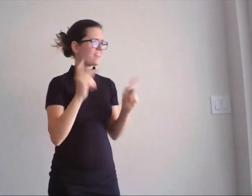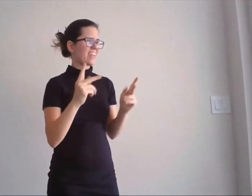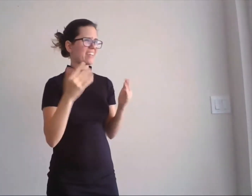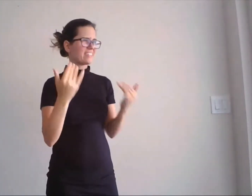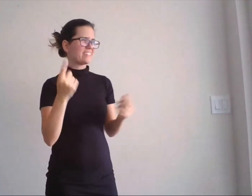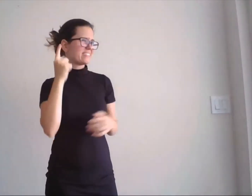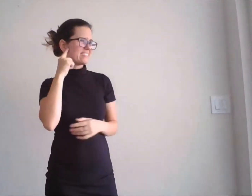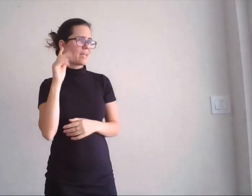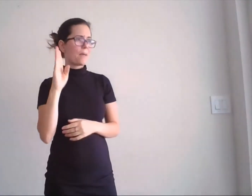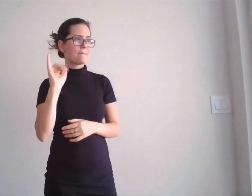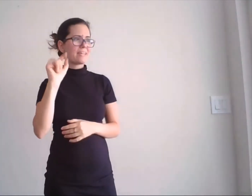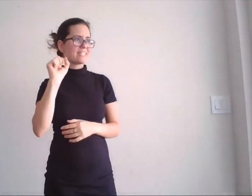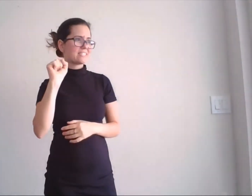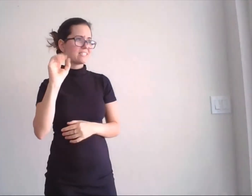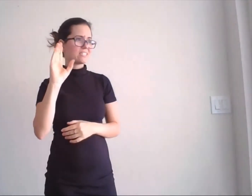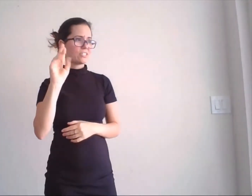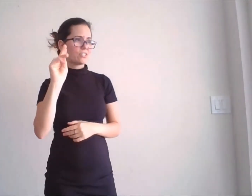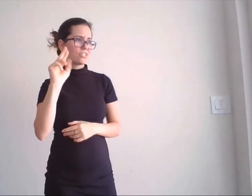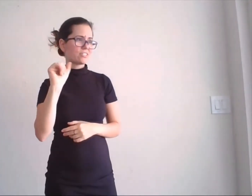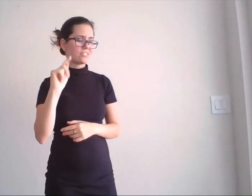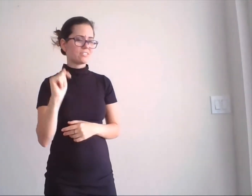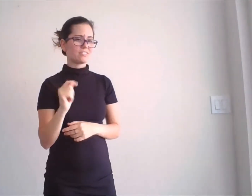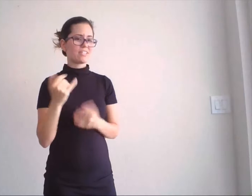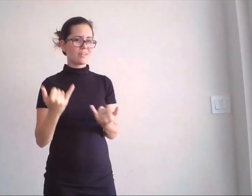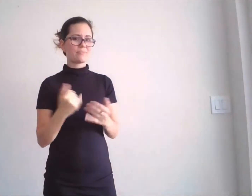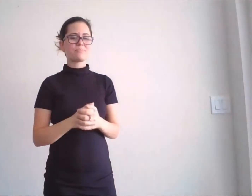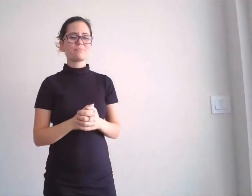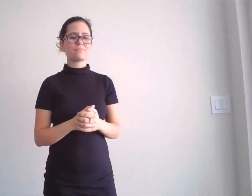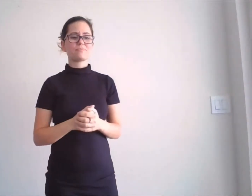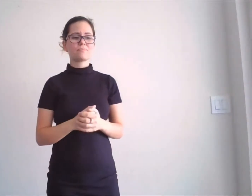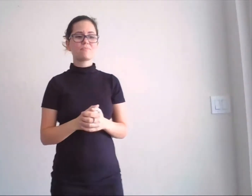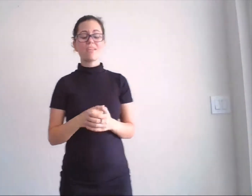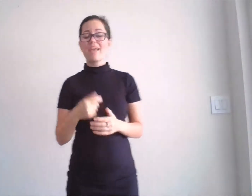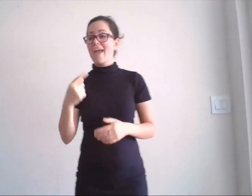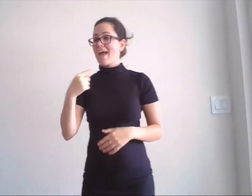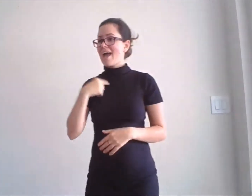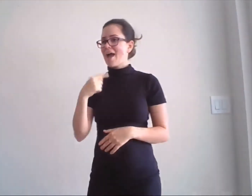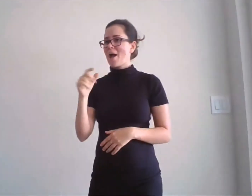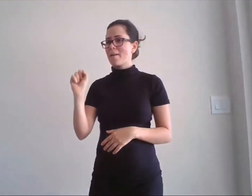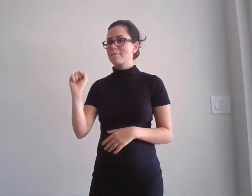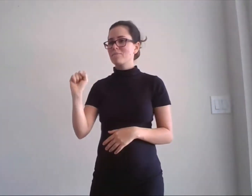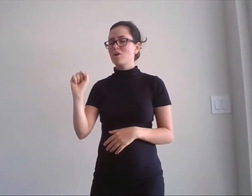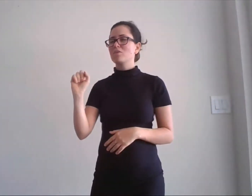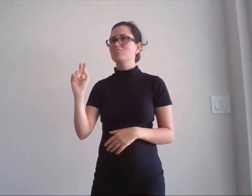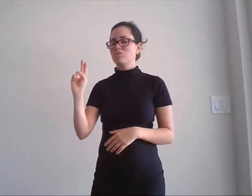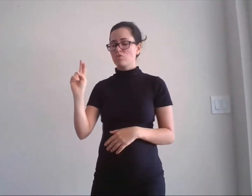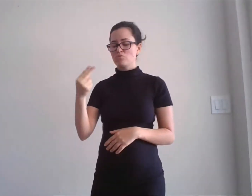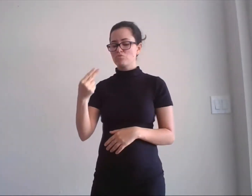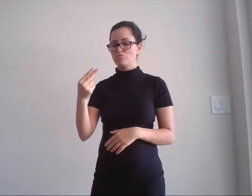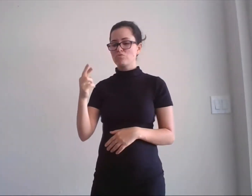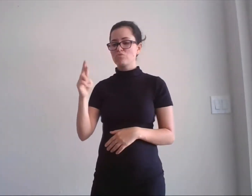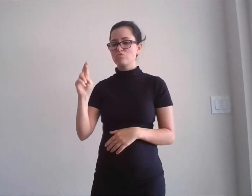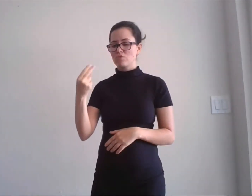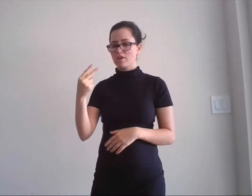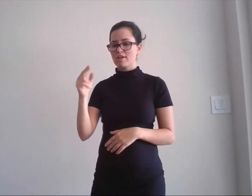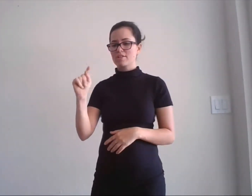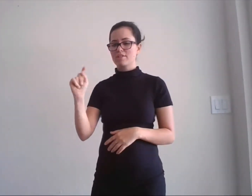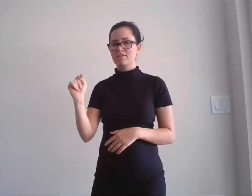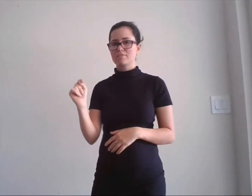Welcome to Ear Biscuits. I'm Rhett. And I'm Link. This week at the round table of dim lighting, we're asking the